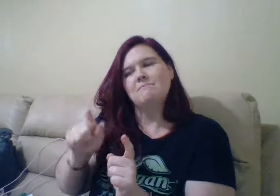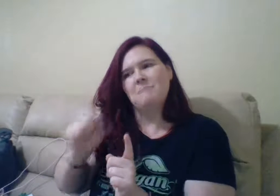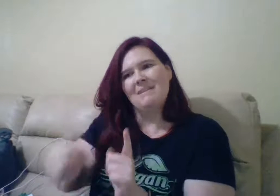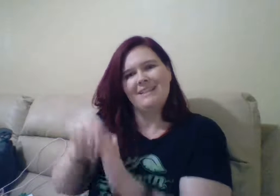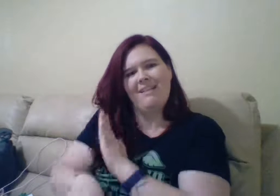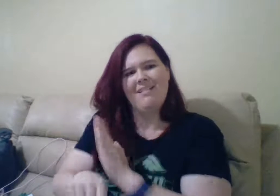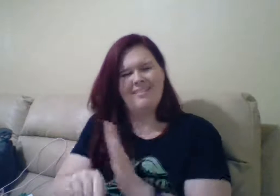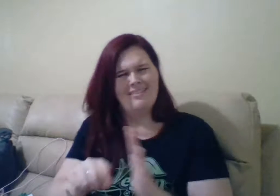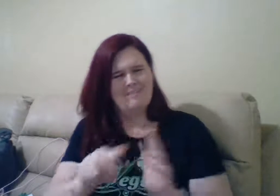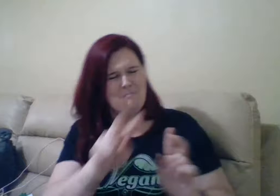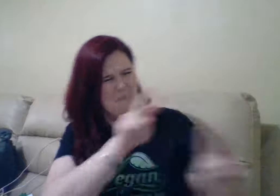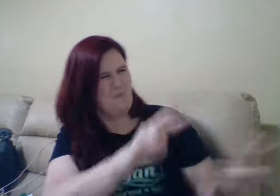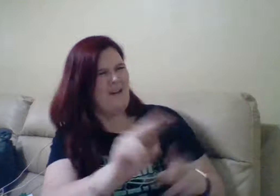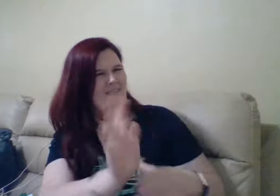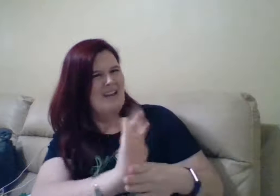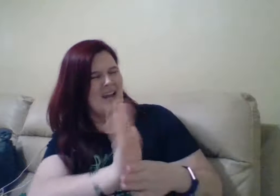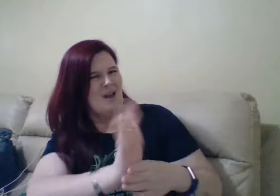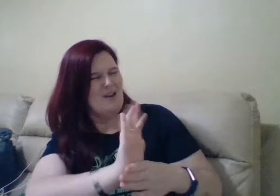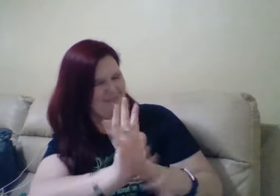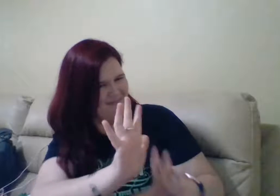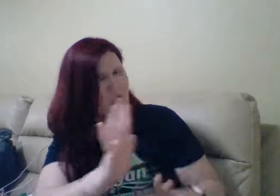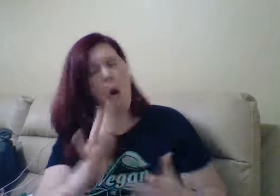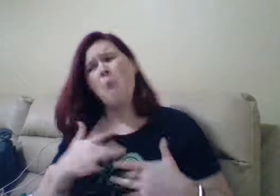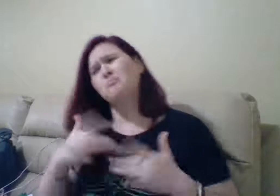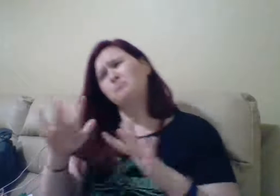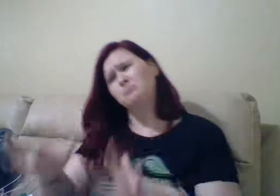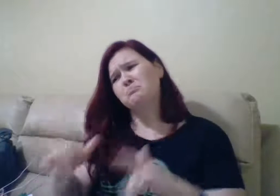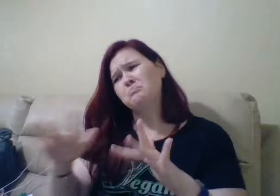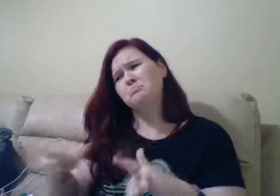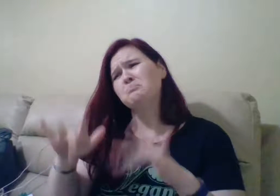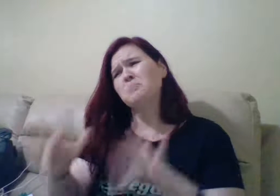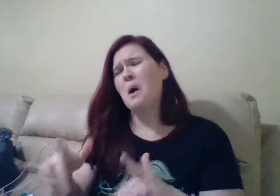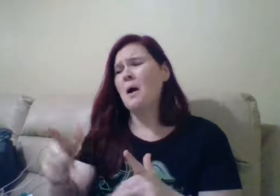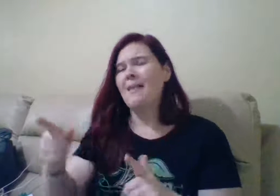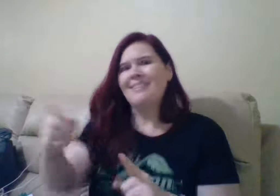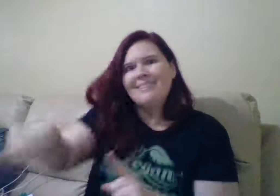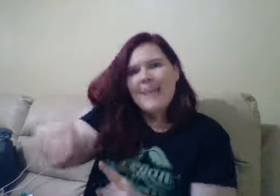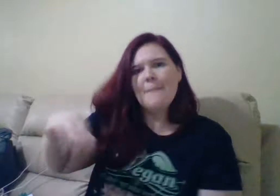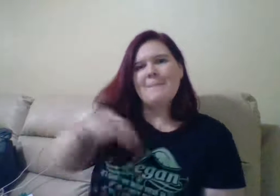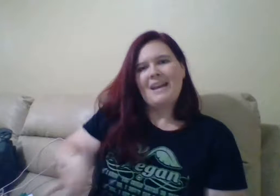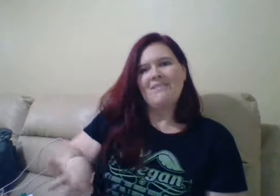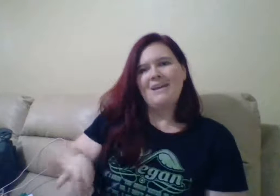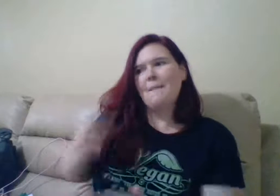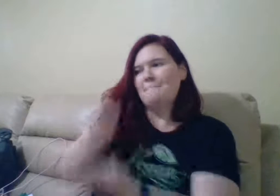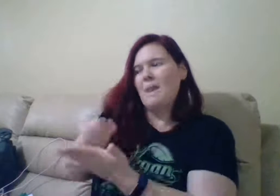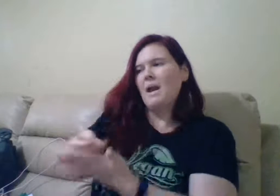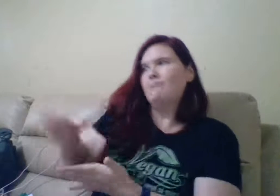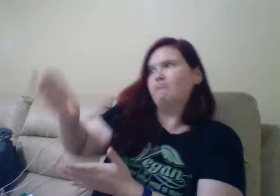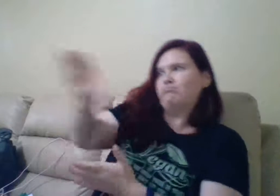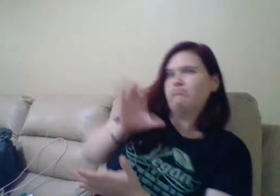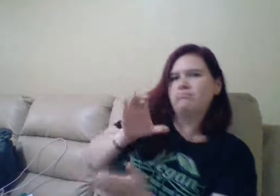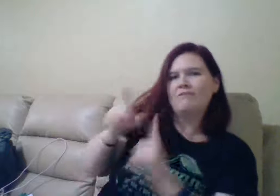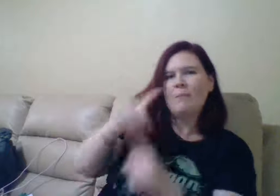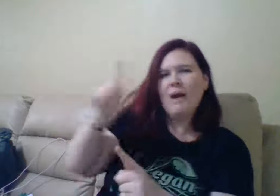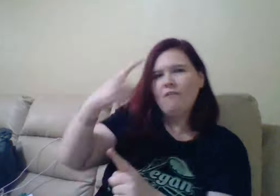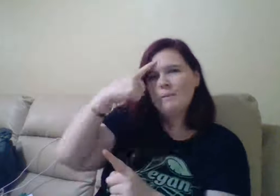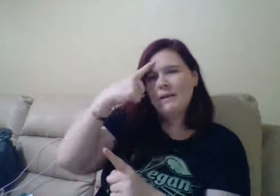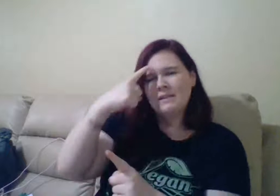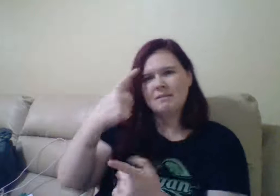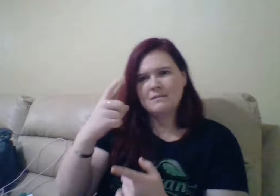have such a sympathy for the people who in this system are the ones who always benefit. I mean, financially, they're always bailed out. But what about all these animals? Where's the consideration